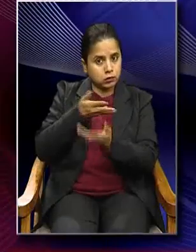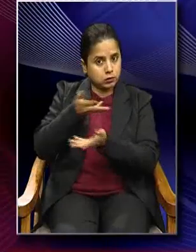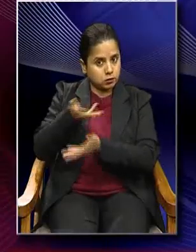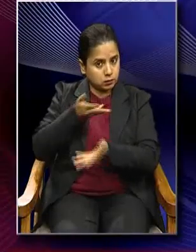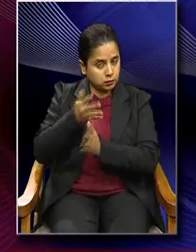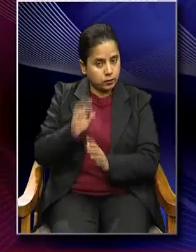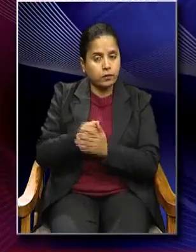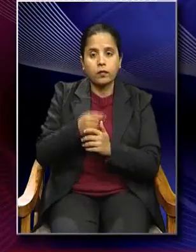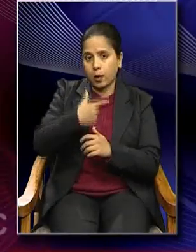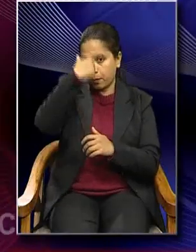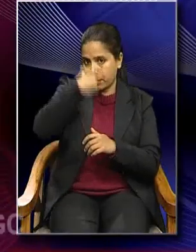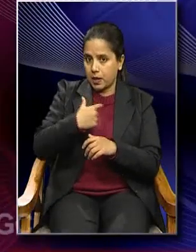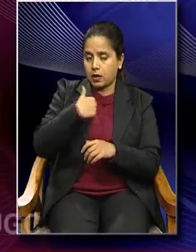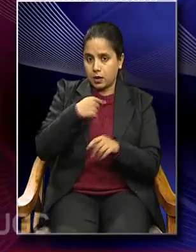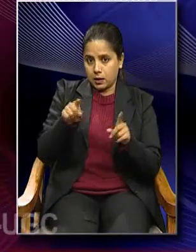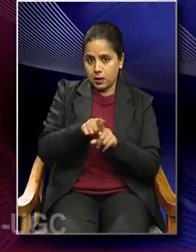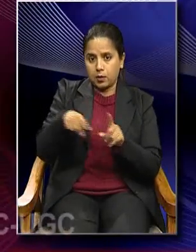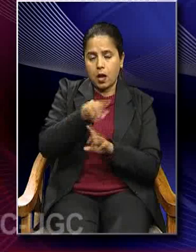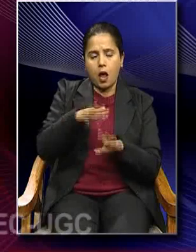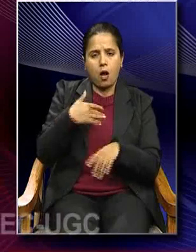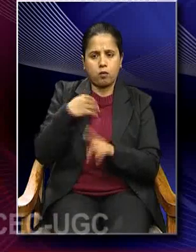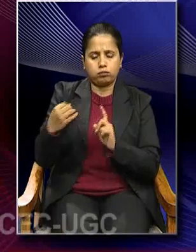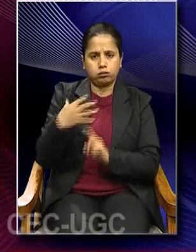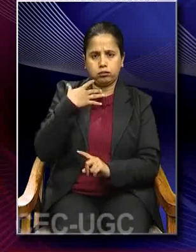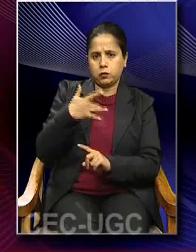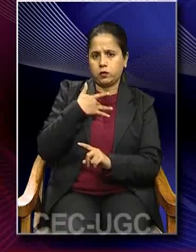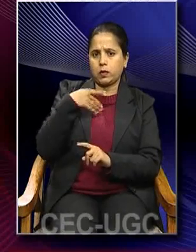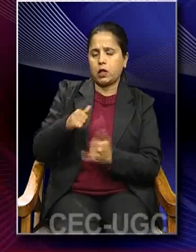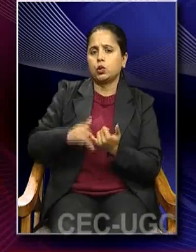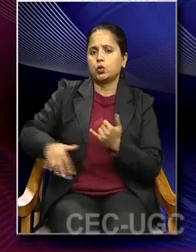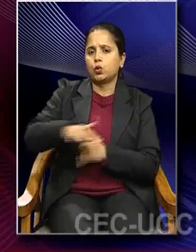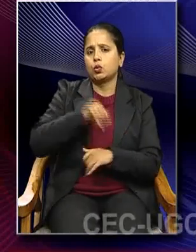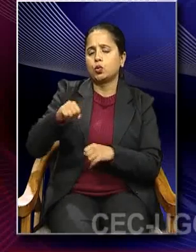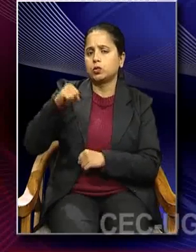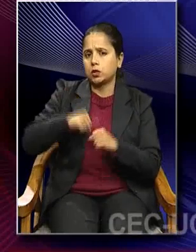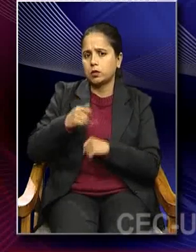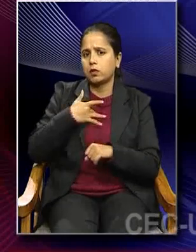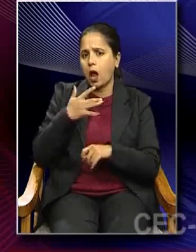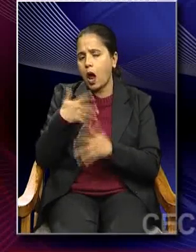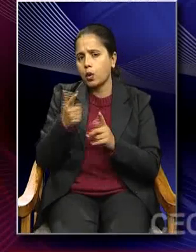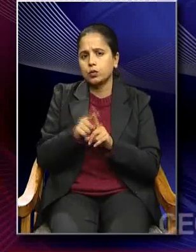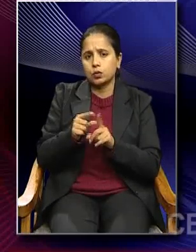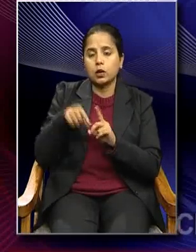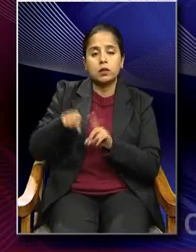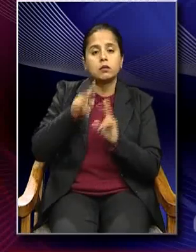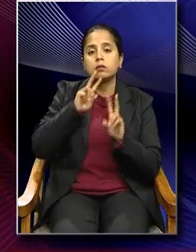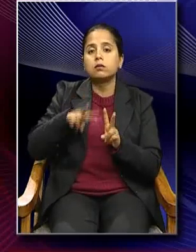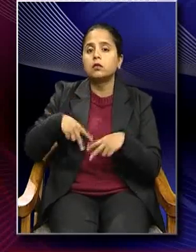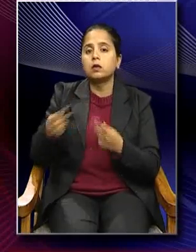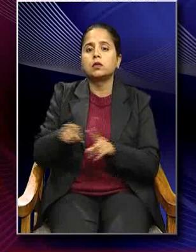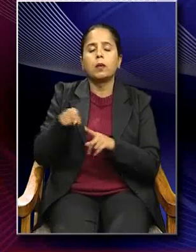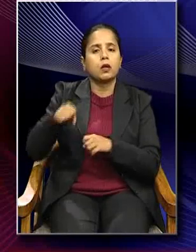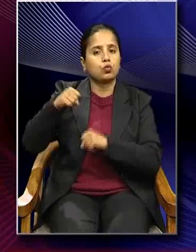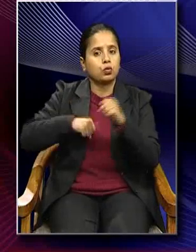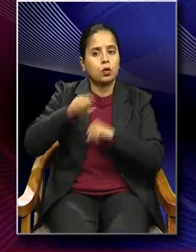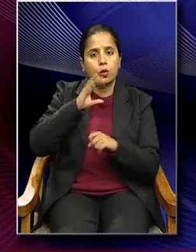the individual is influenced by the social structure, and in return the